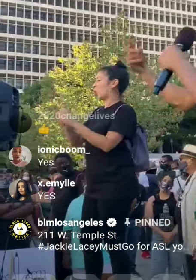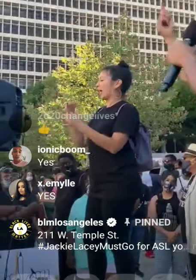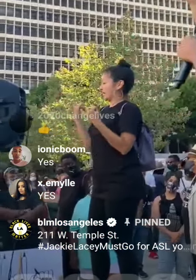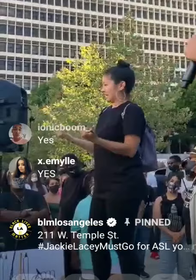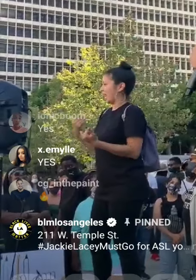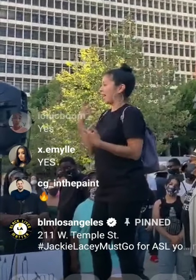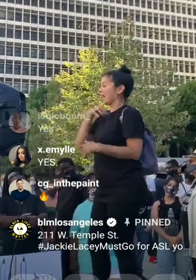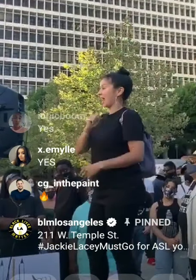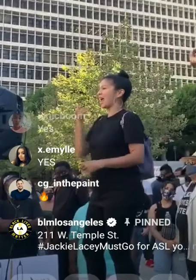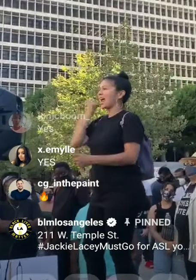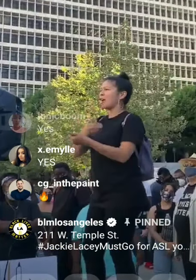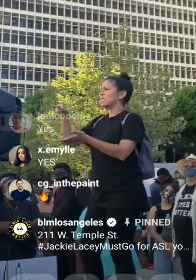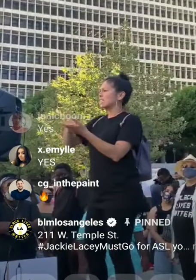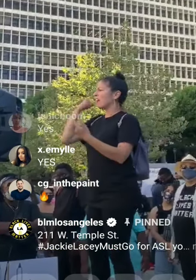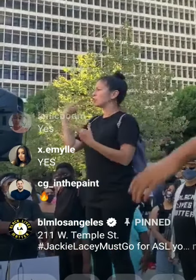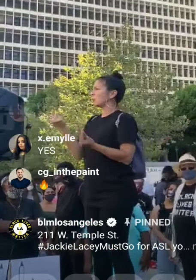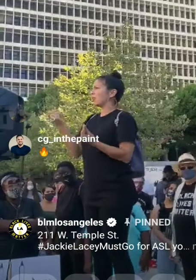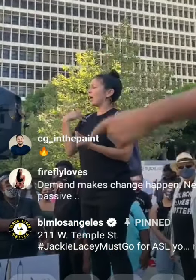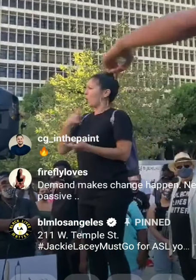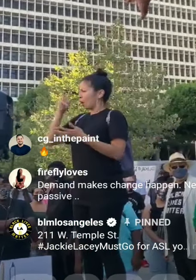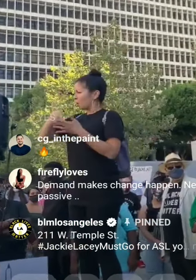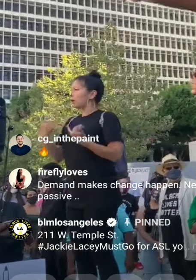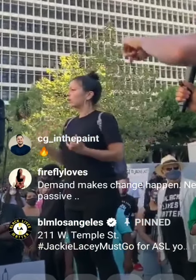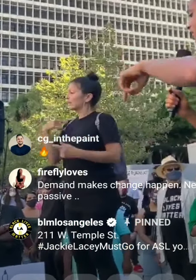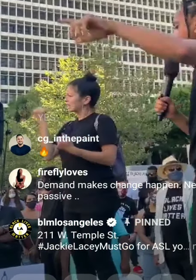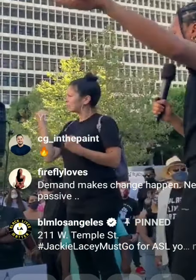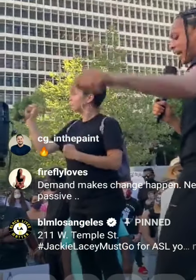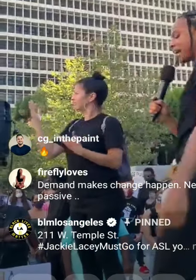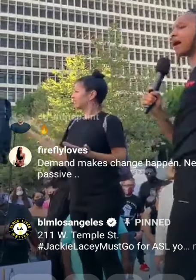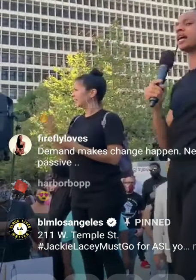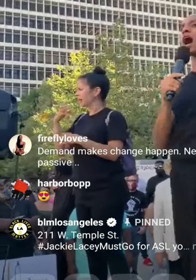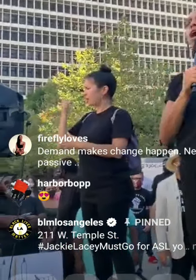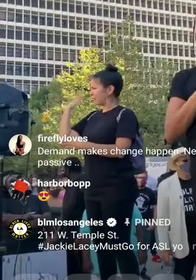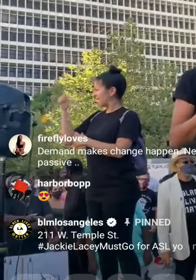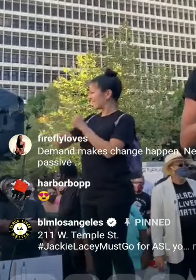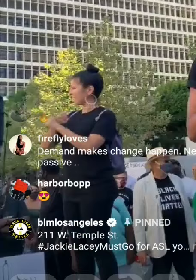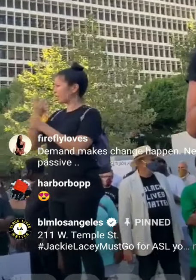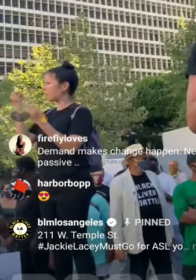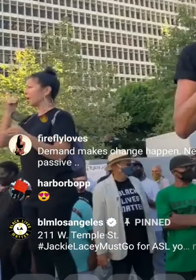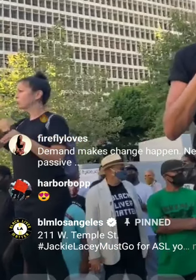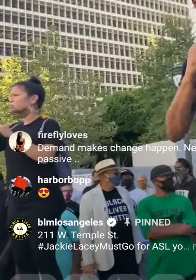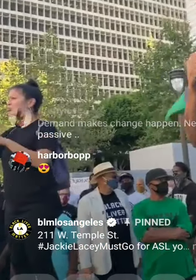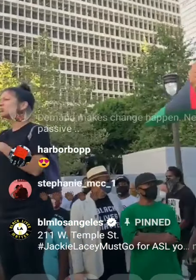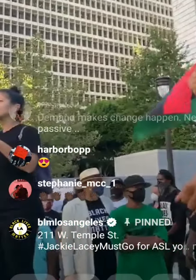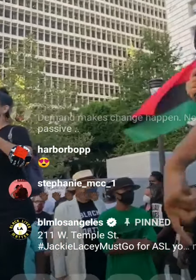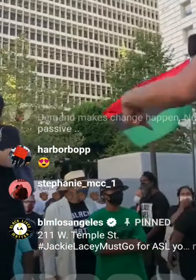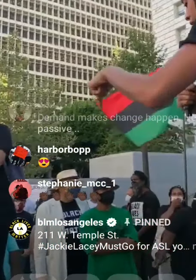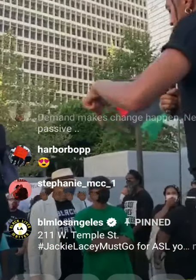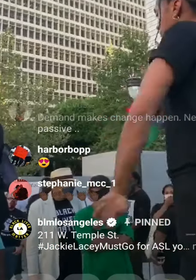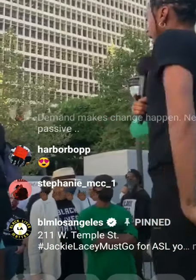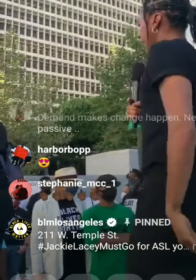To ask a question like that tells me something. You see, he has a story about himself that he's come to believe.